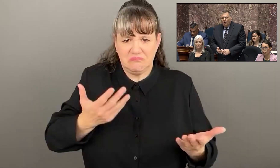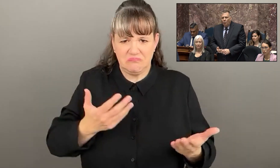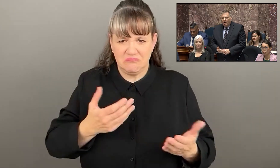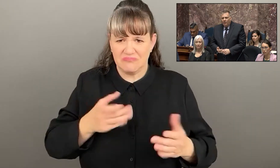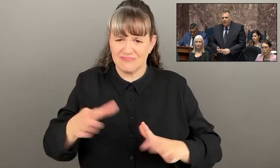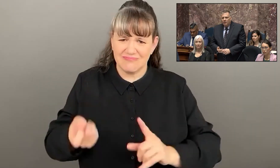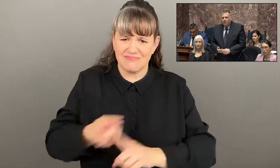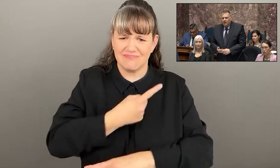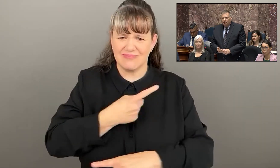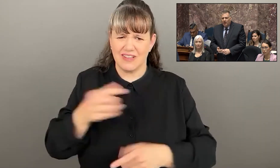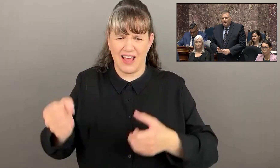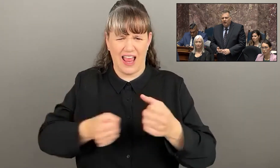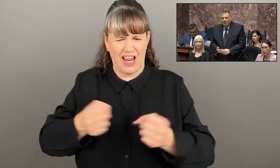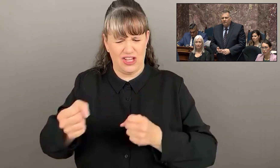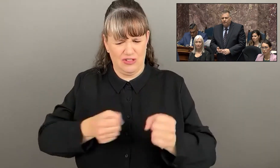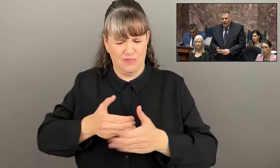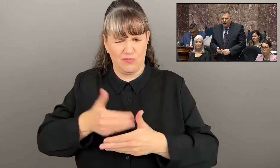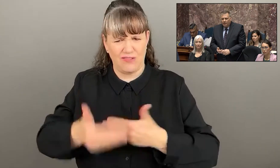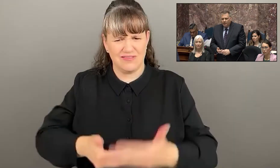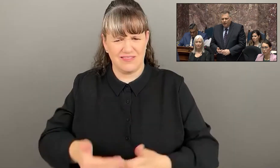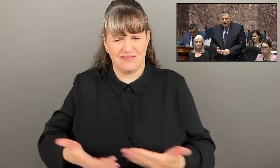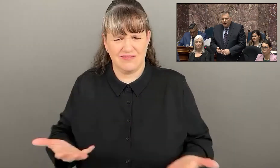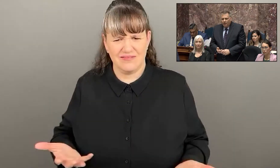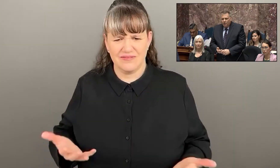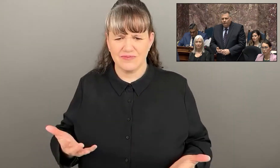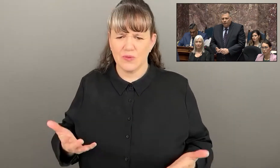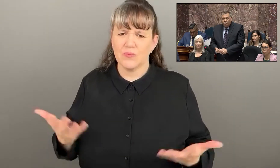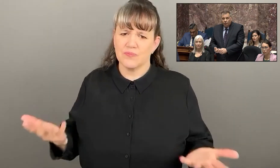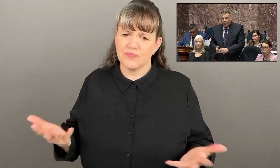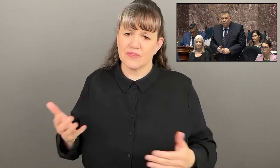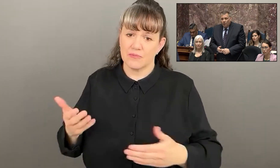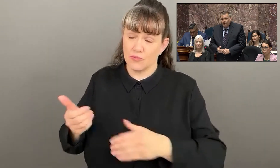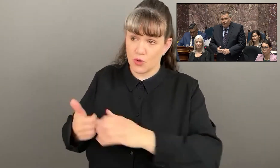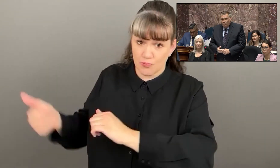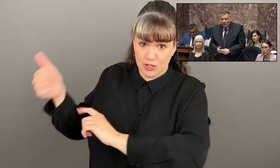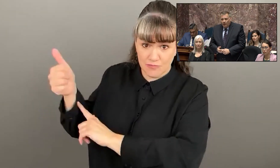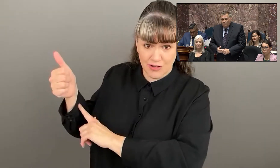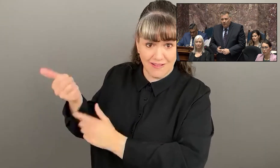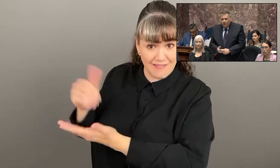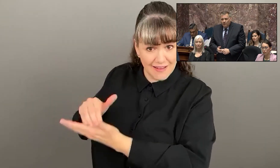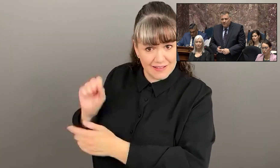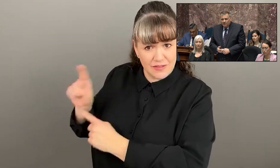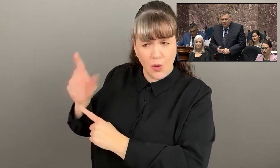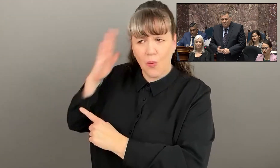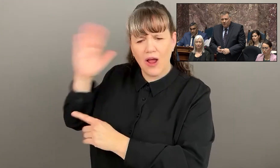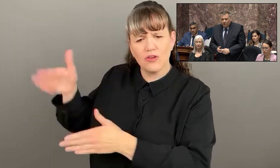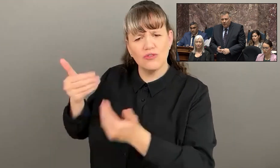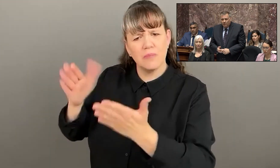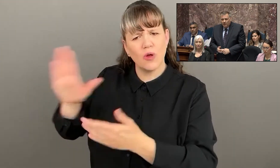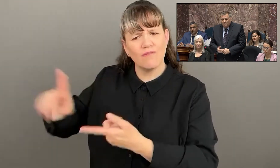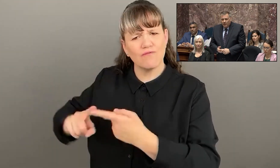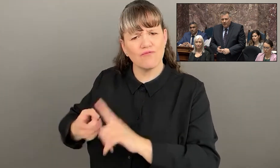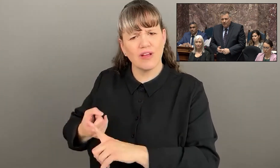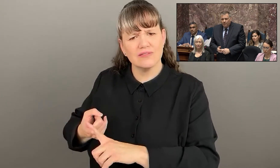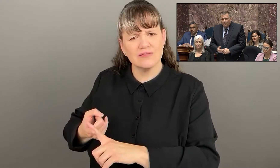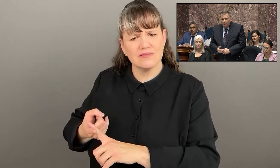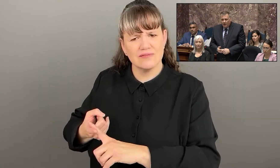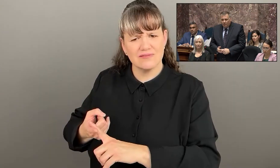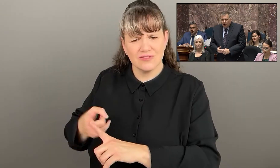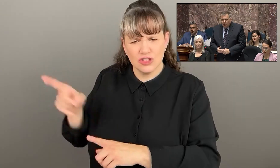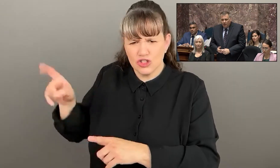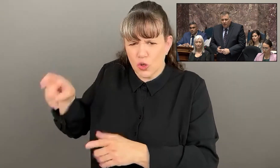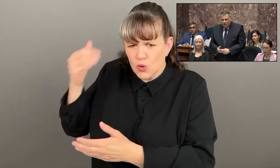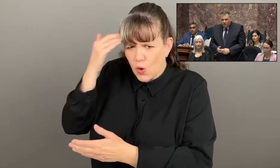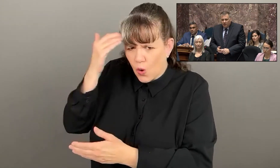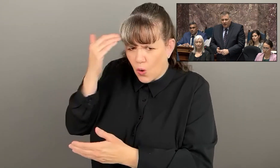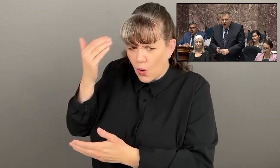Premier, why would he recommend his friend, should have known full well the situation around legal aid at a bare